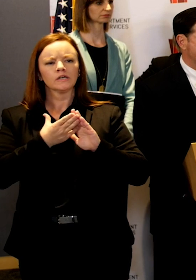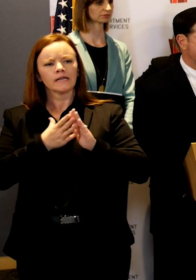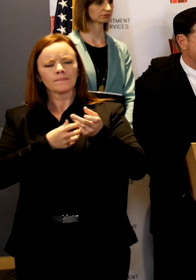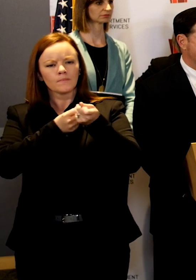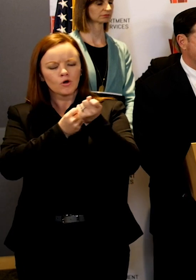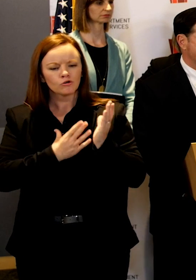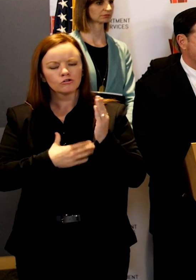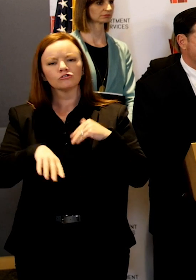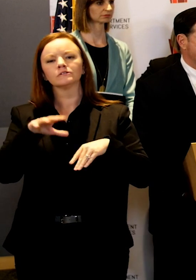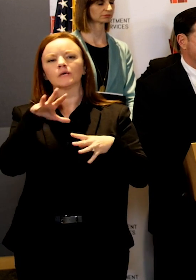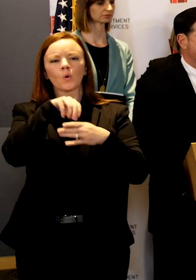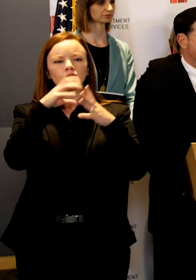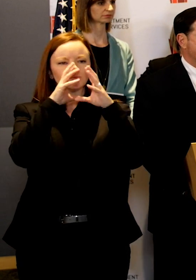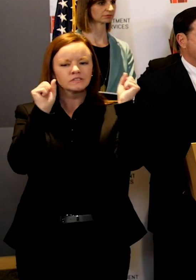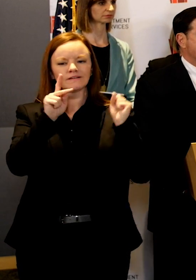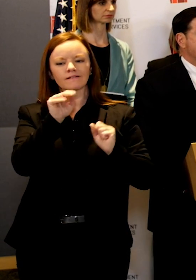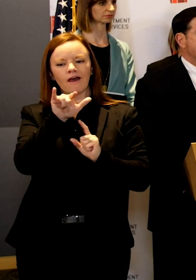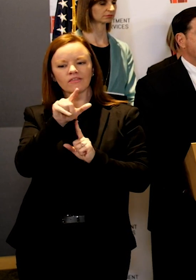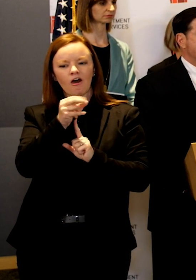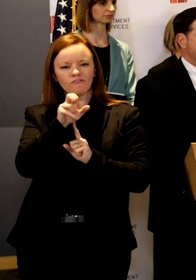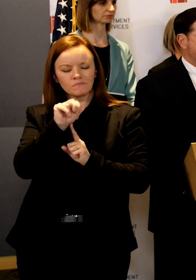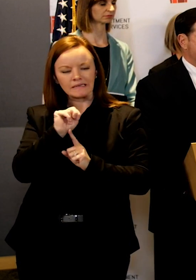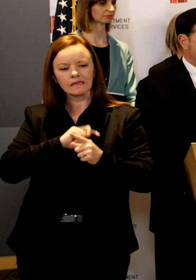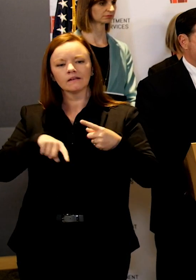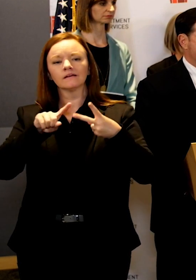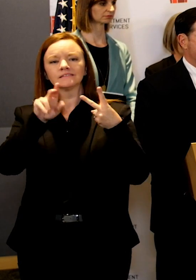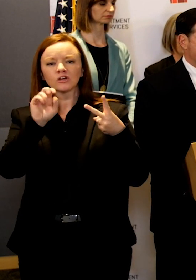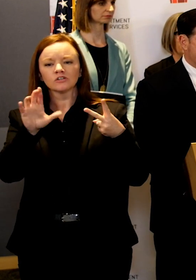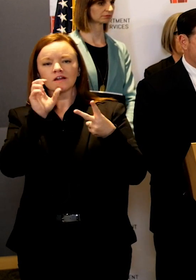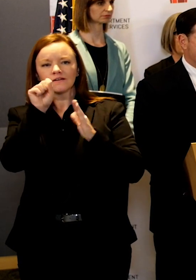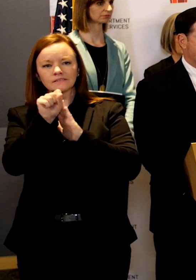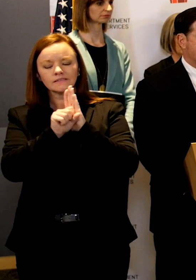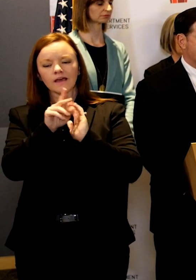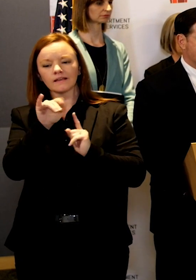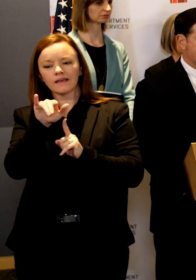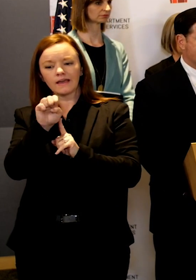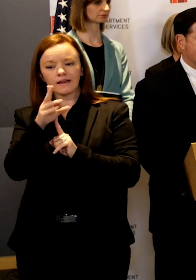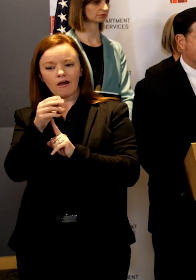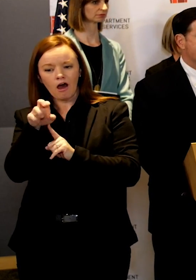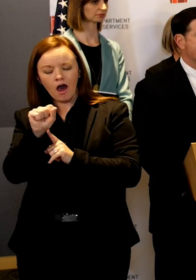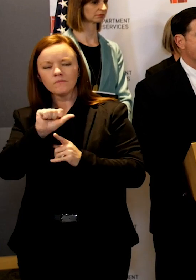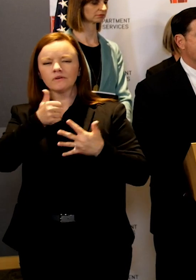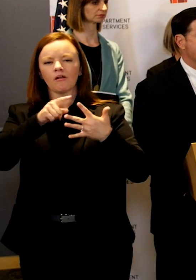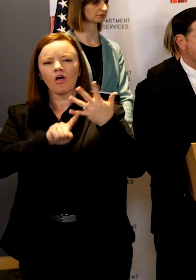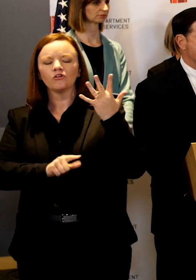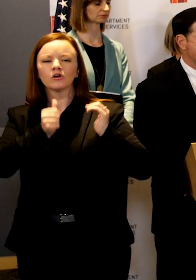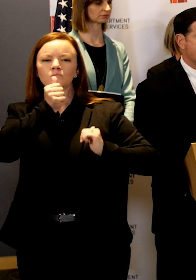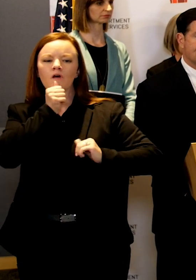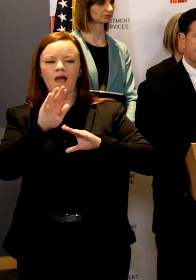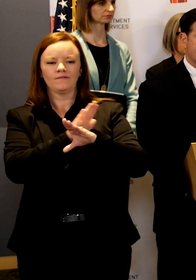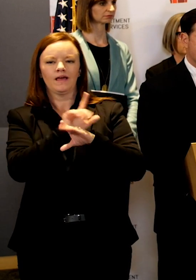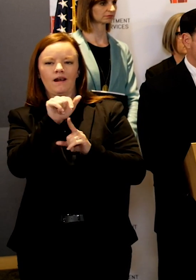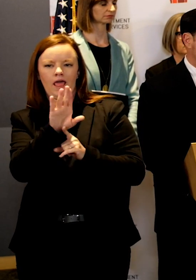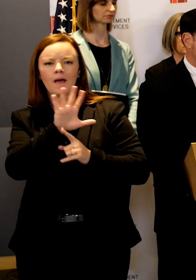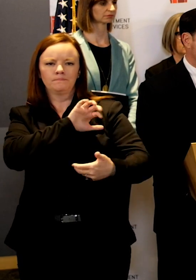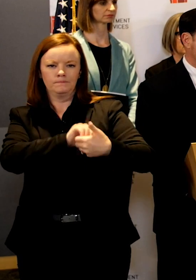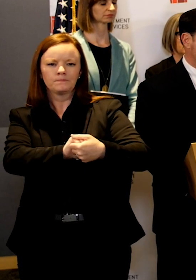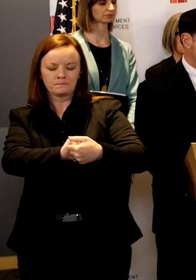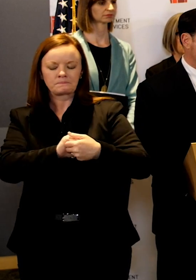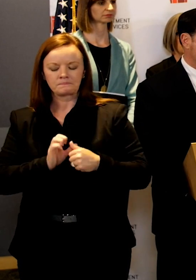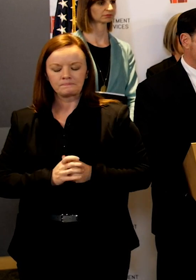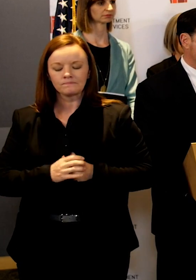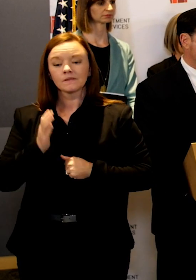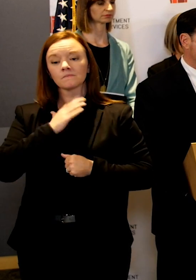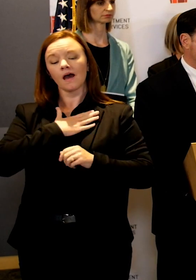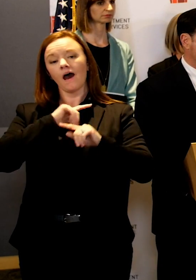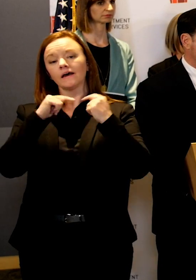Superintendent Kathy Hoffman, Secretary of State Katie Hobbs, and private sector lab partners. My team has been working